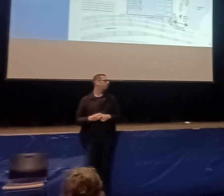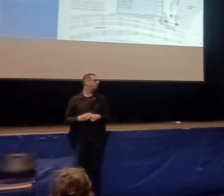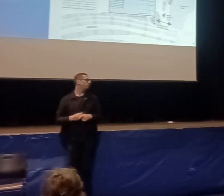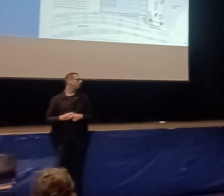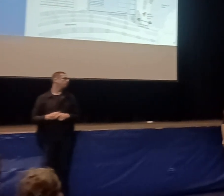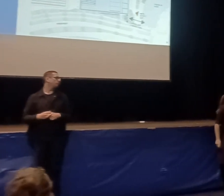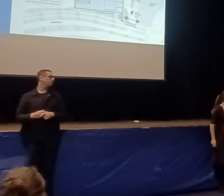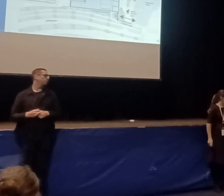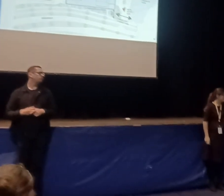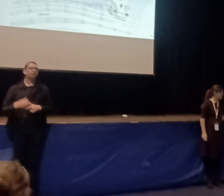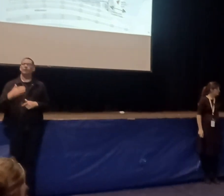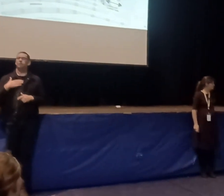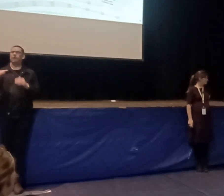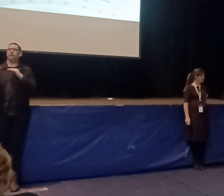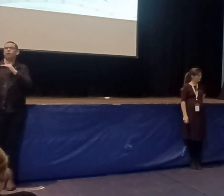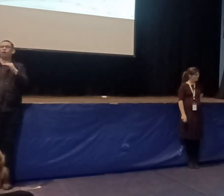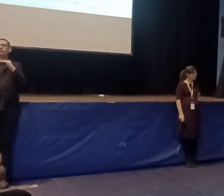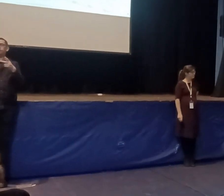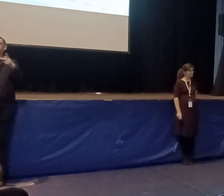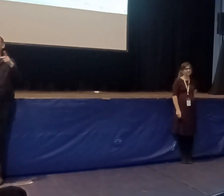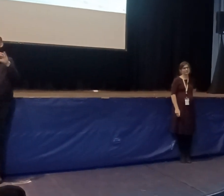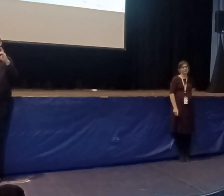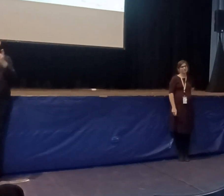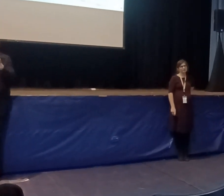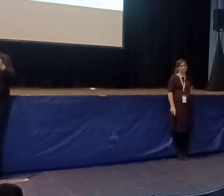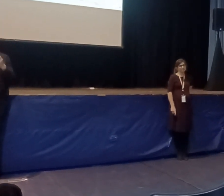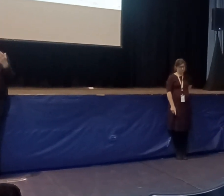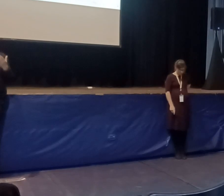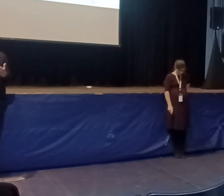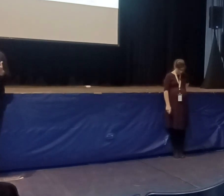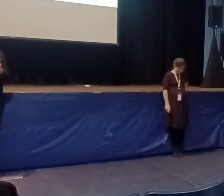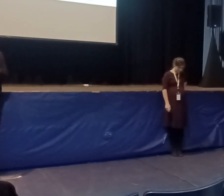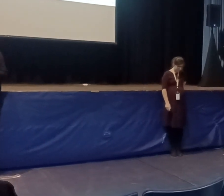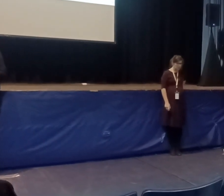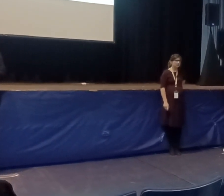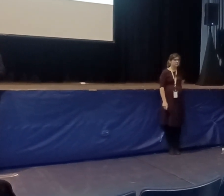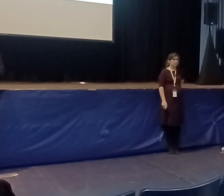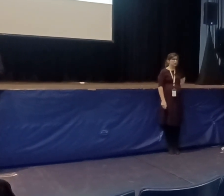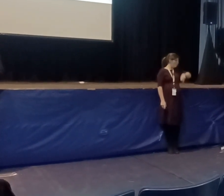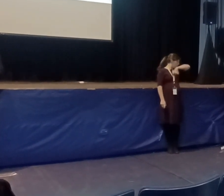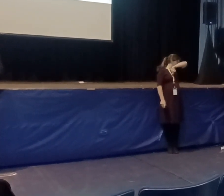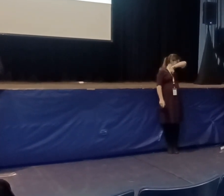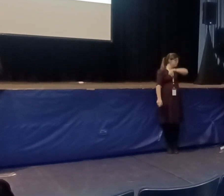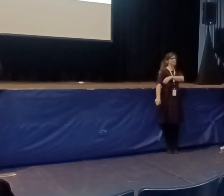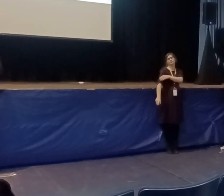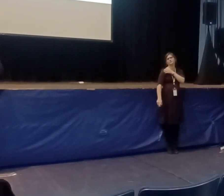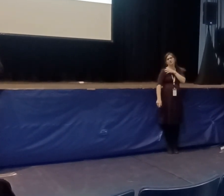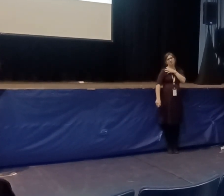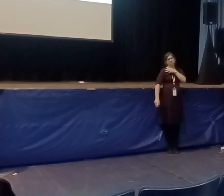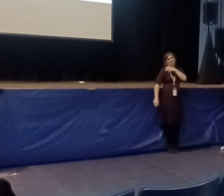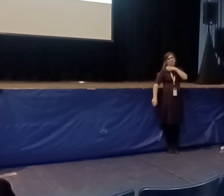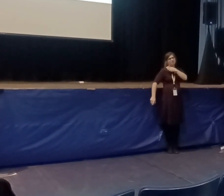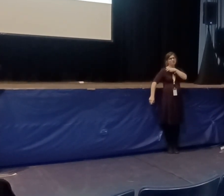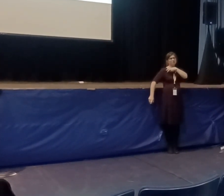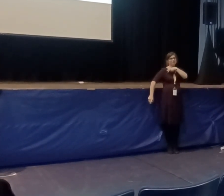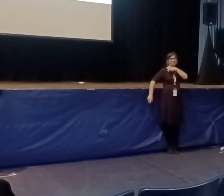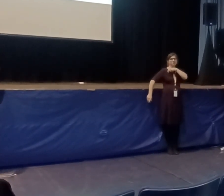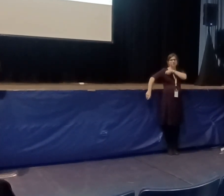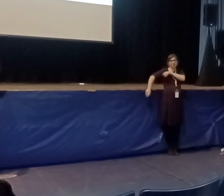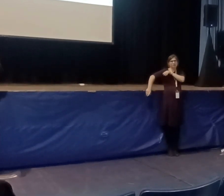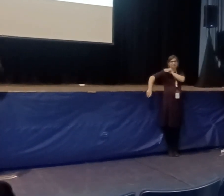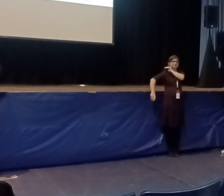My colleagues from the Parks Department are not here, but there is a Franklin Park action plan that's been developed and is really looking at